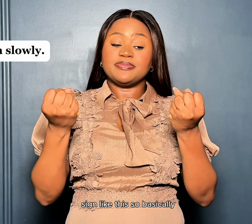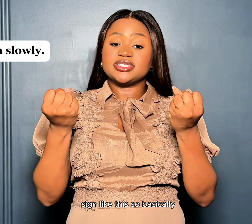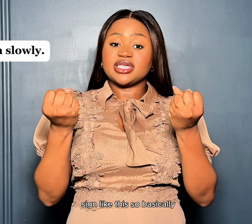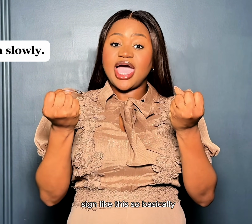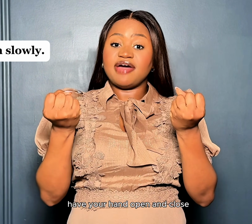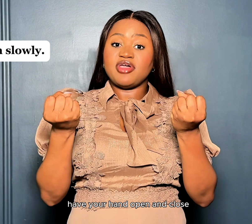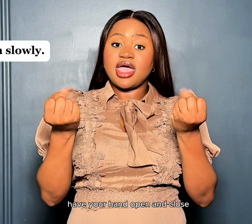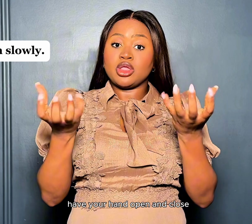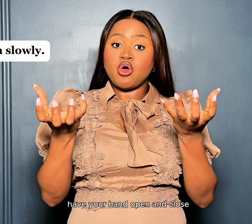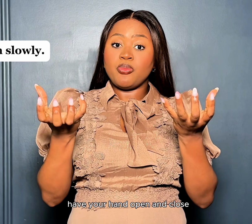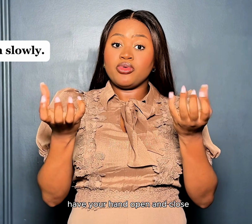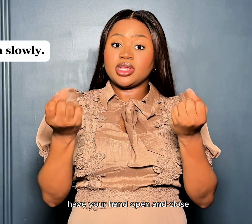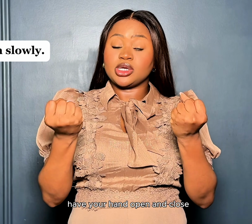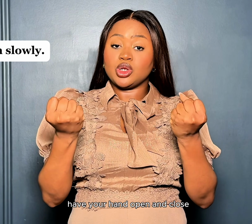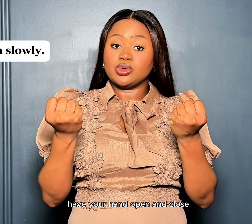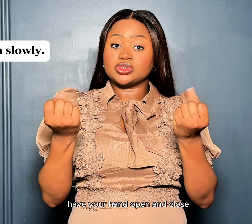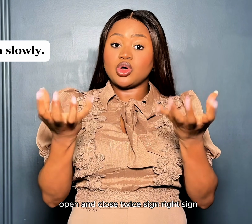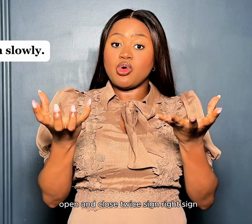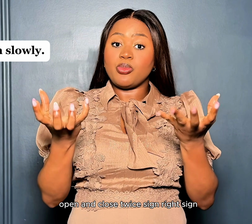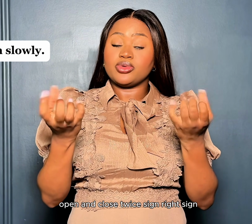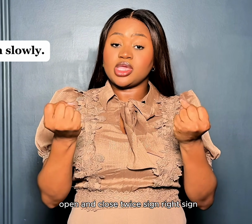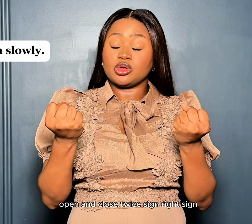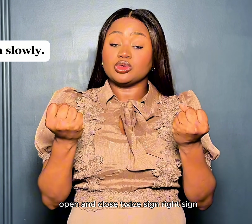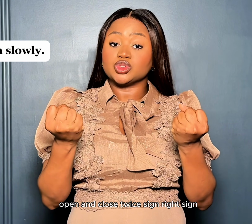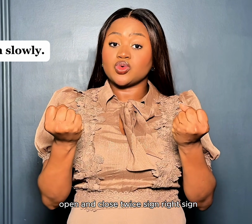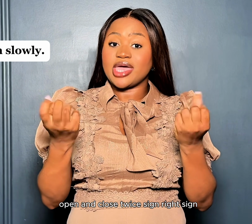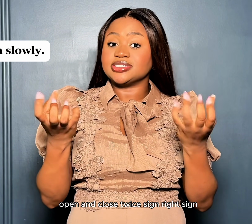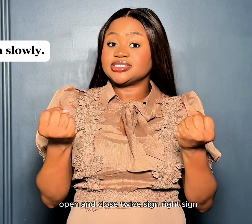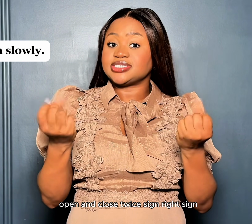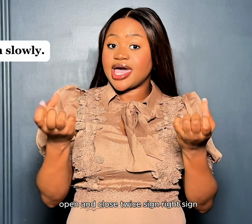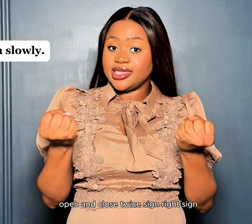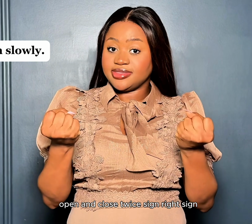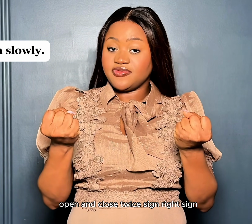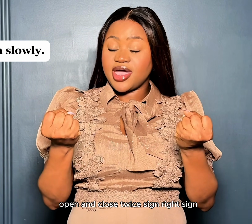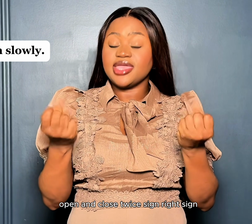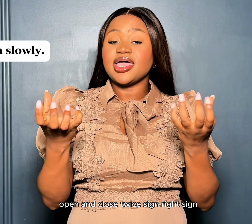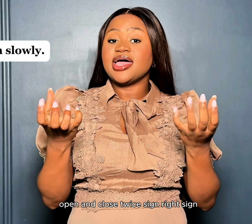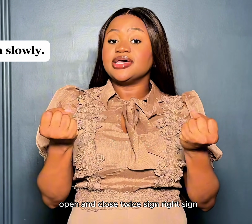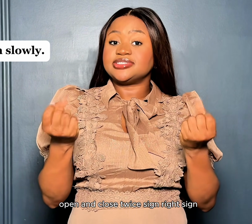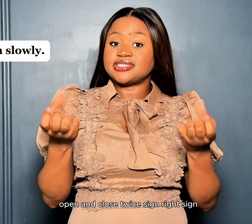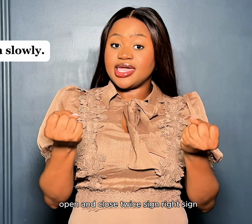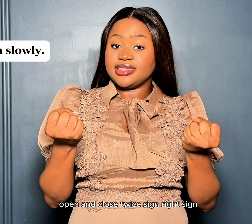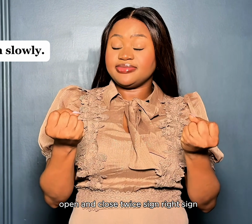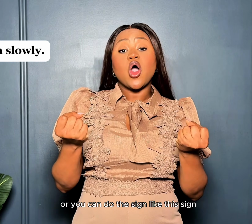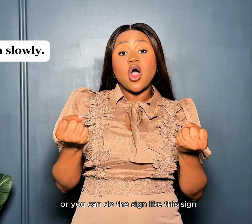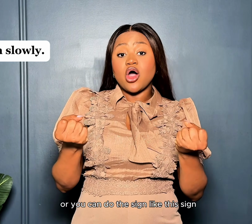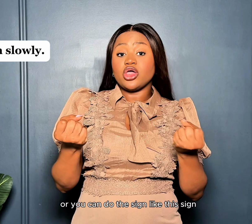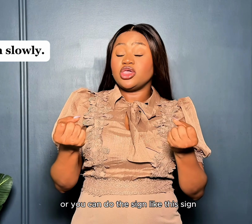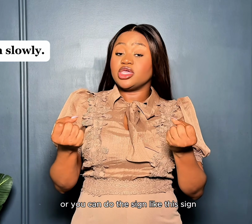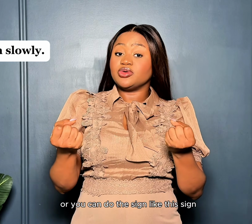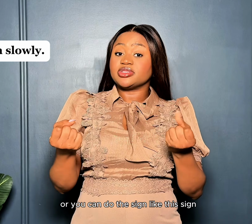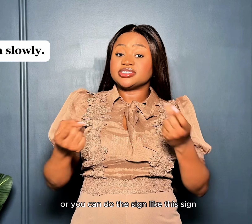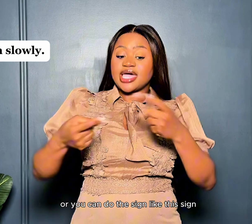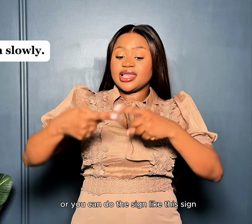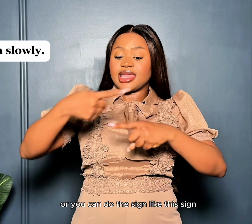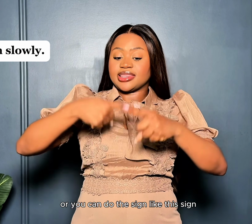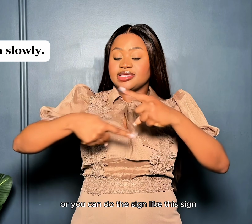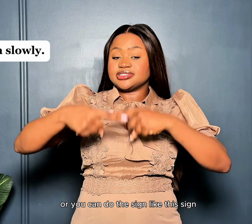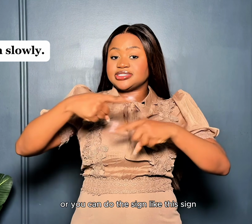basically have your hand open and close twice. Sign, right? Sign. Or you can do the sign like this,